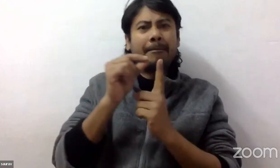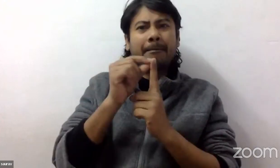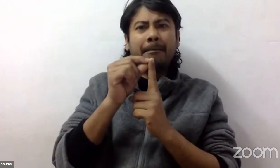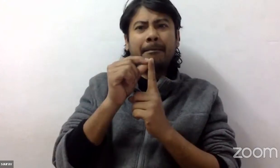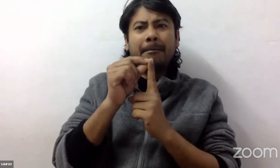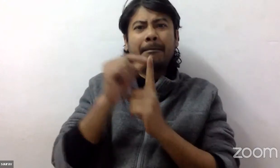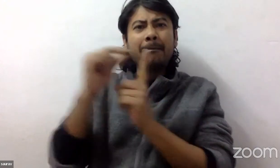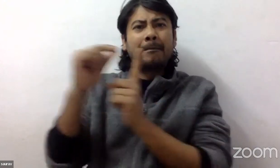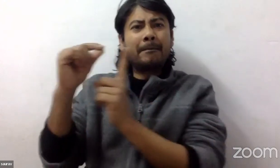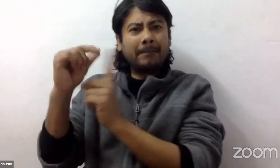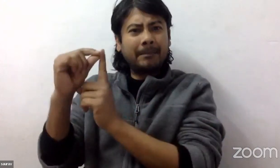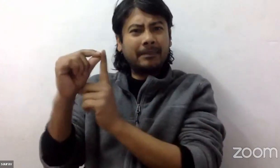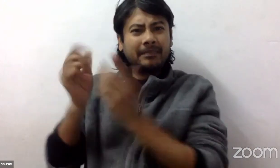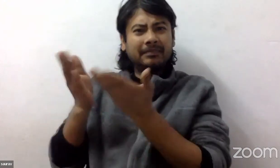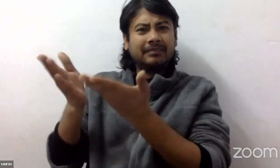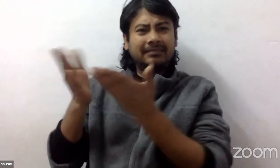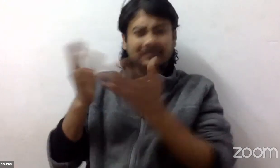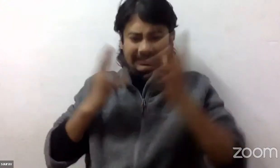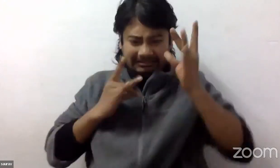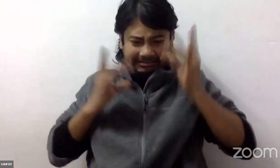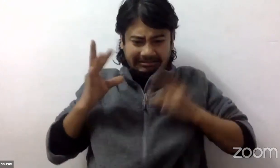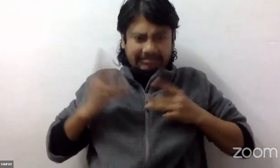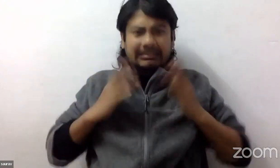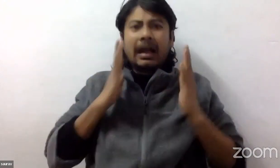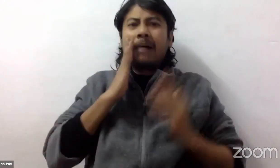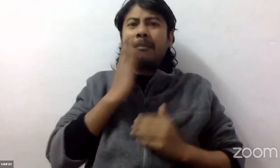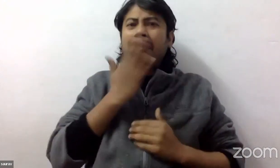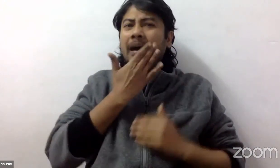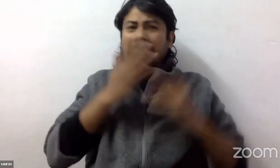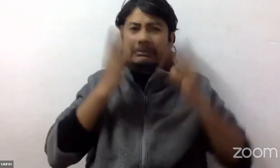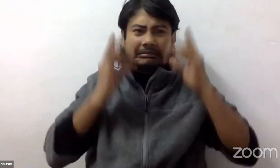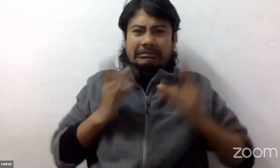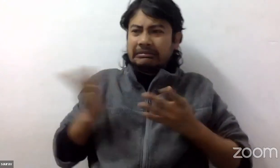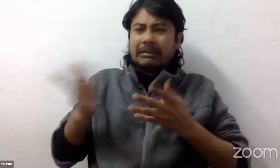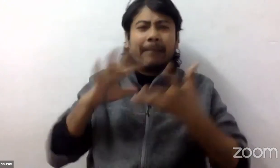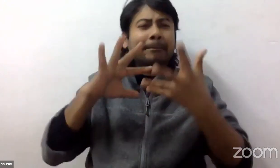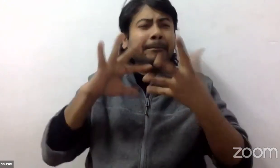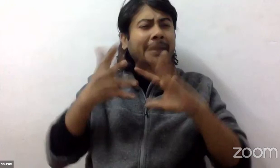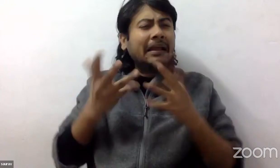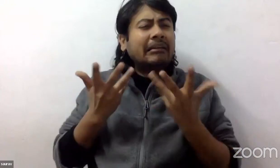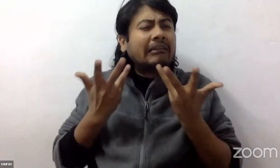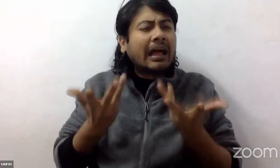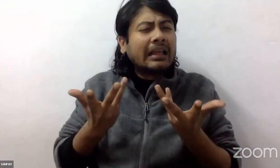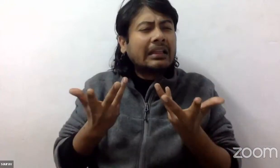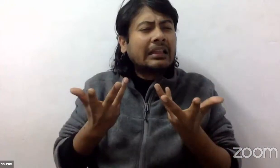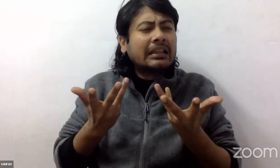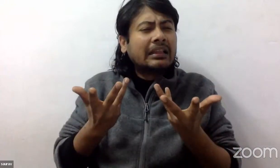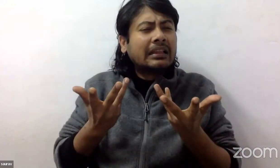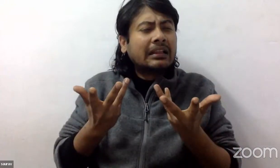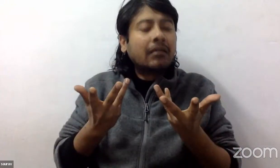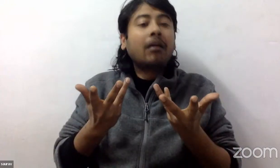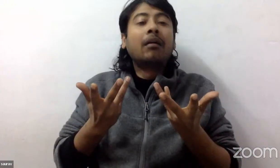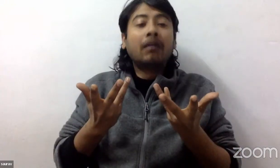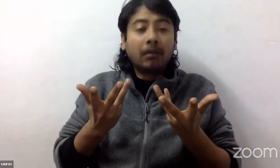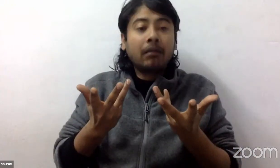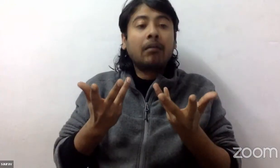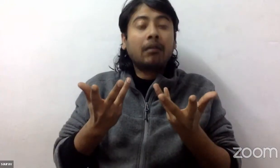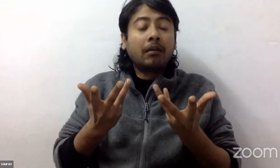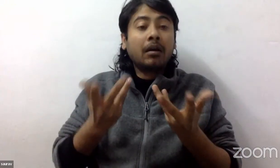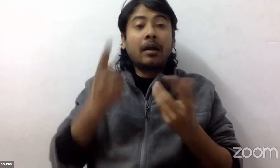So Lord Vishnu wanted to create such a person, to punish those who perform different sins. So if you look at the Papa Purusha,